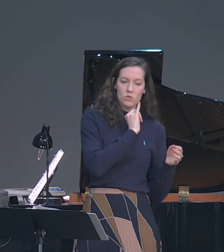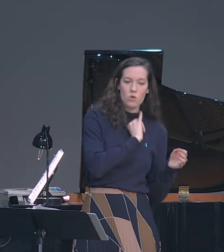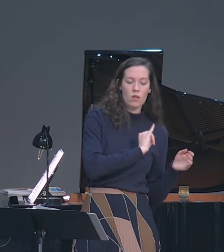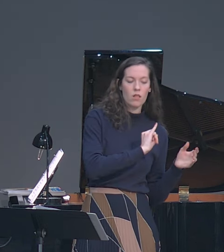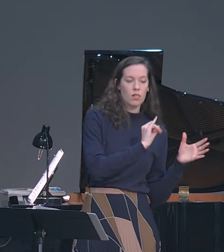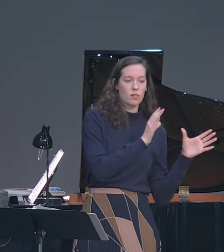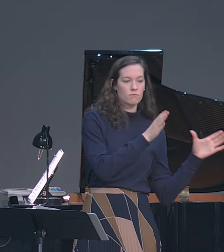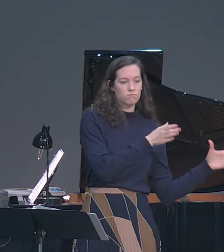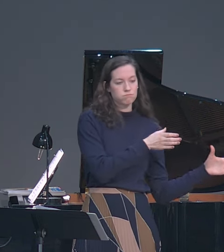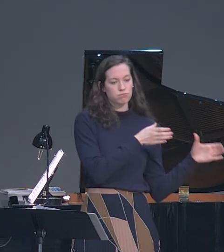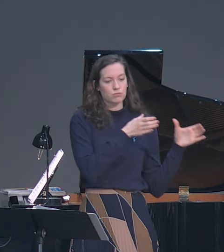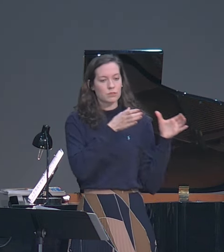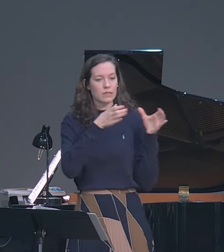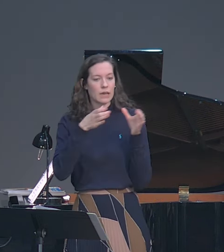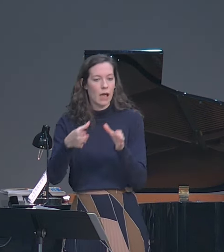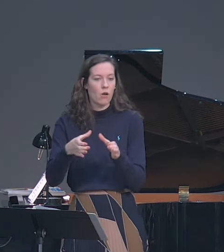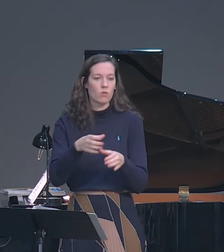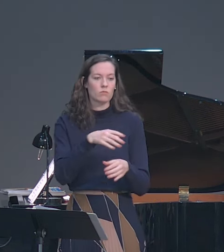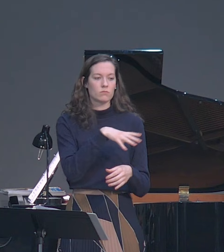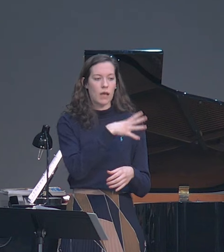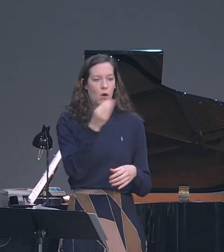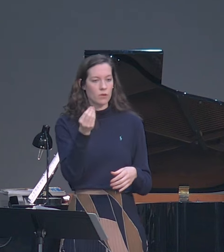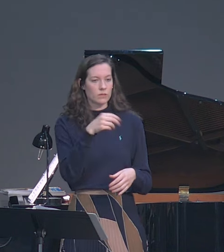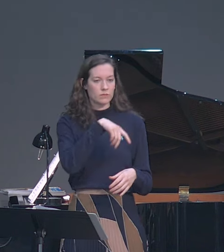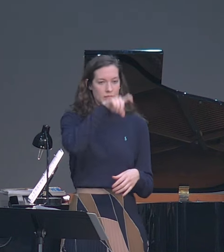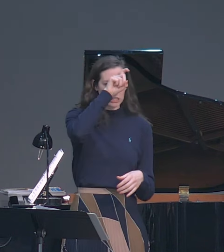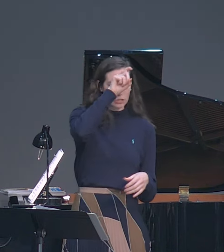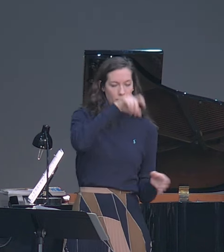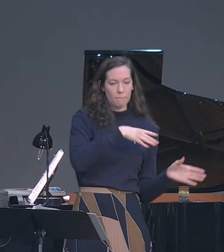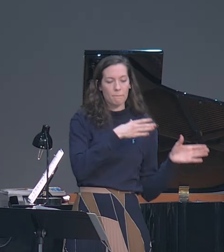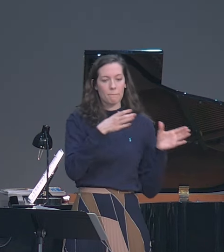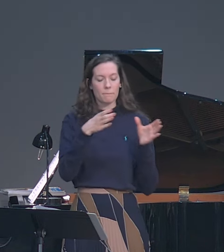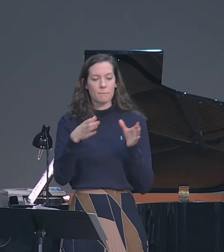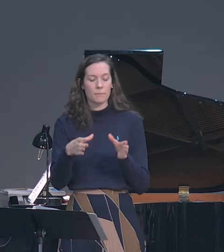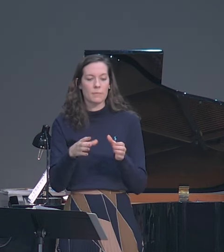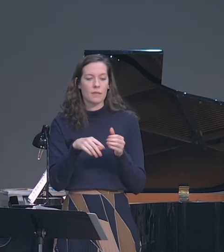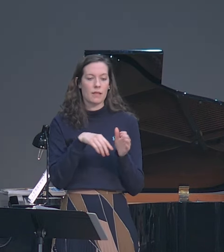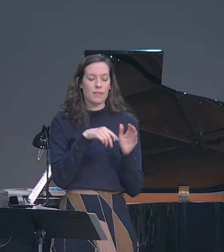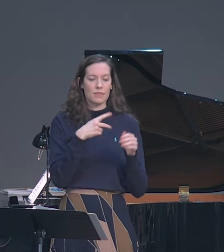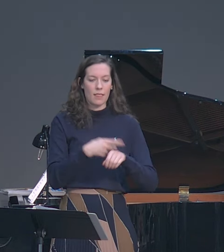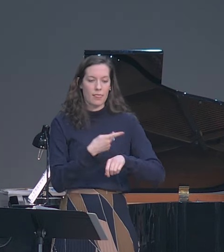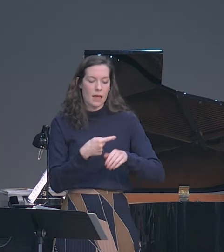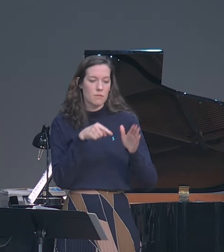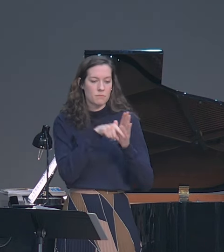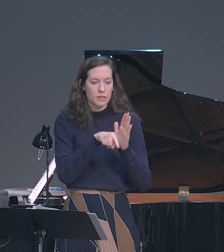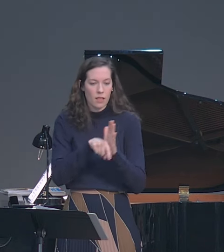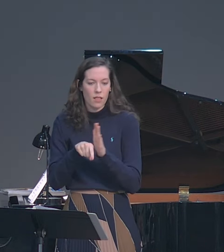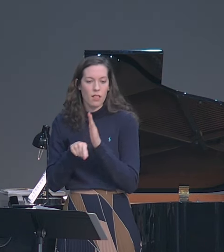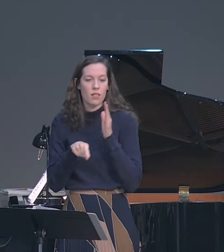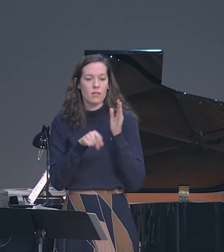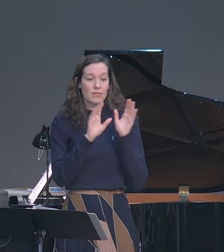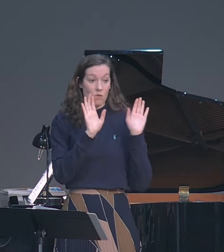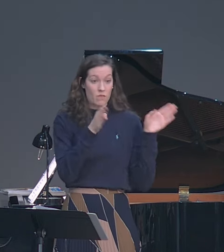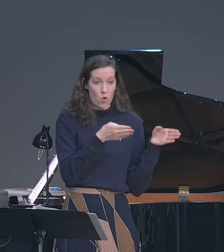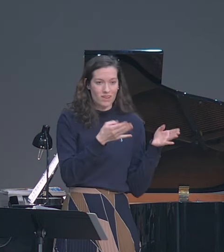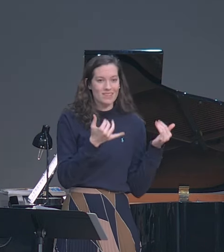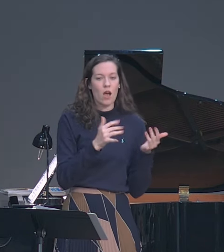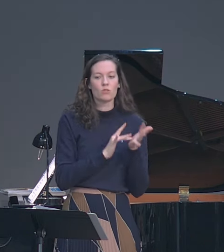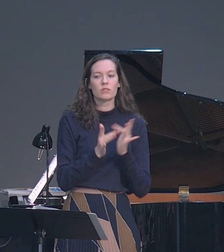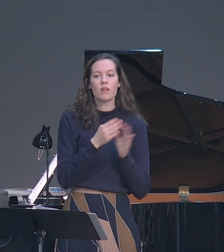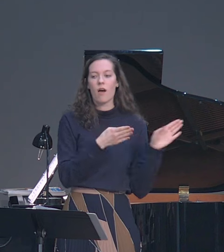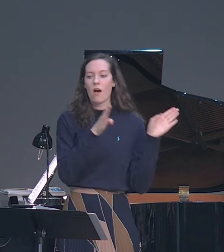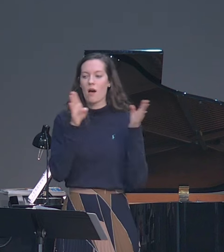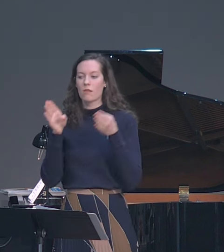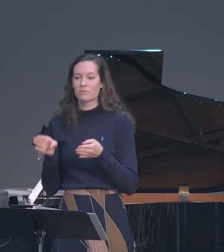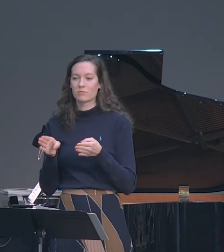of Egypt to a different focus, to his own death that would deliver sinners from eternal